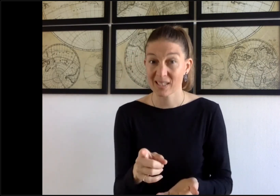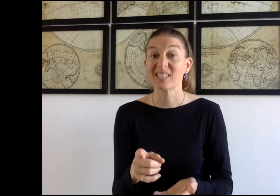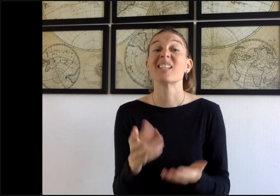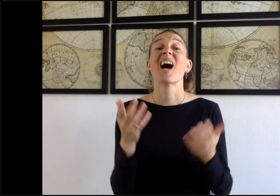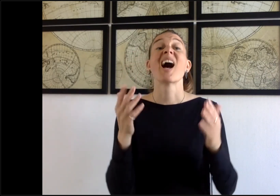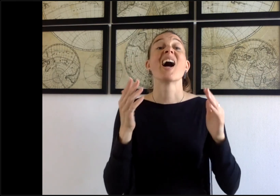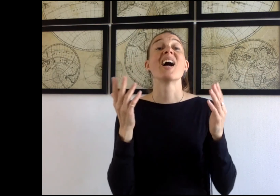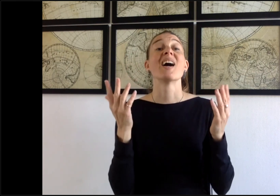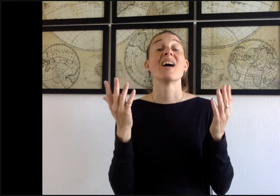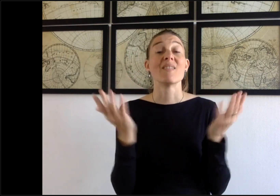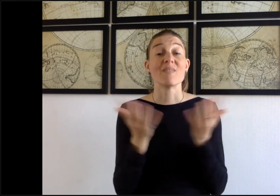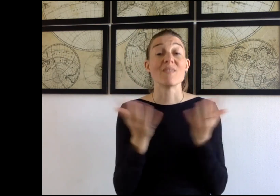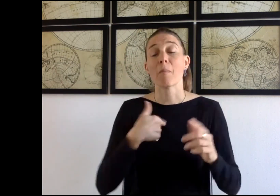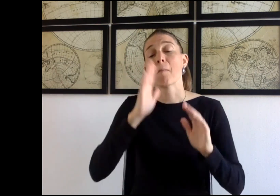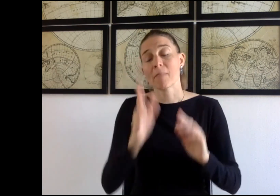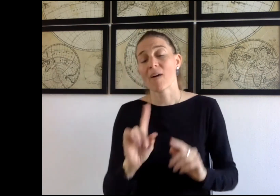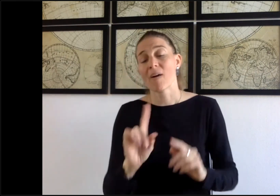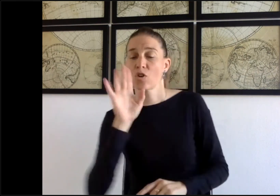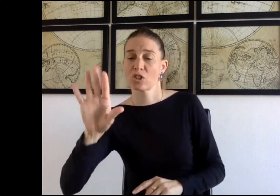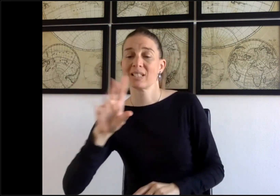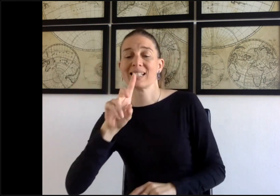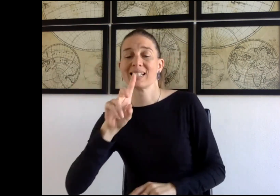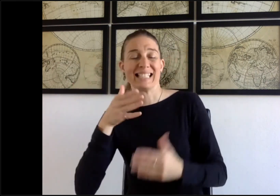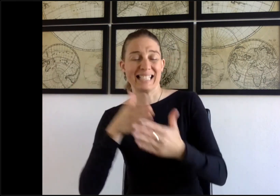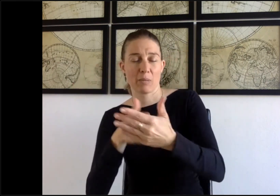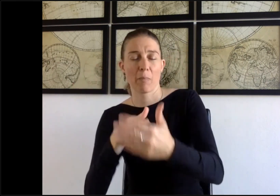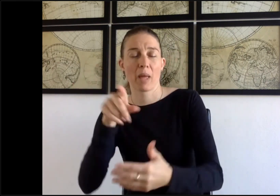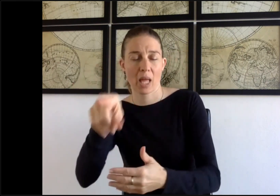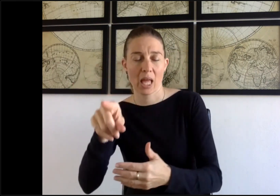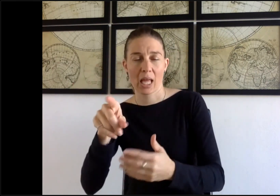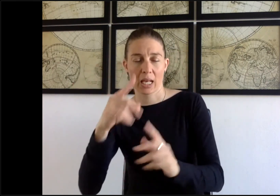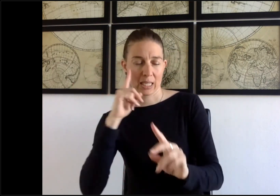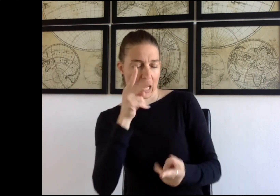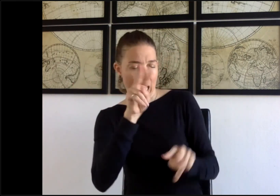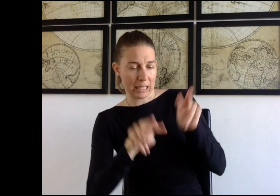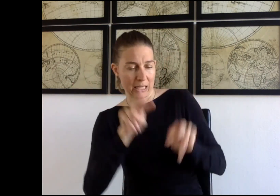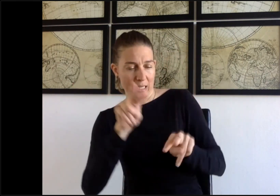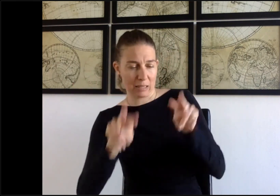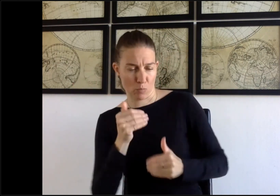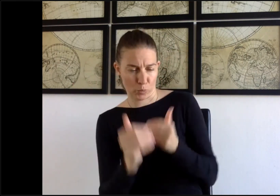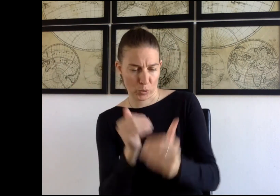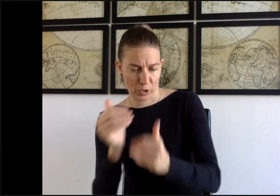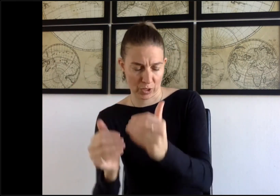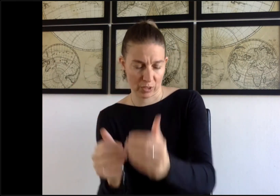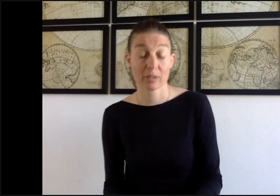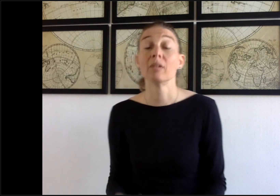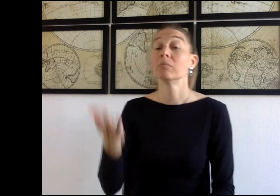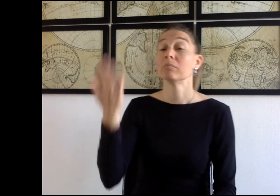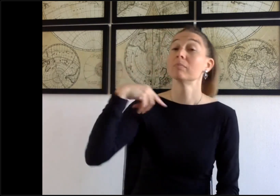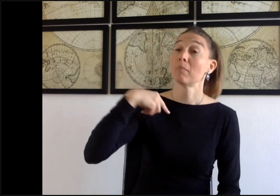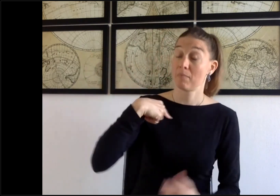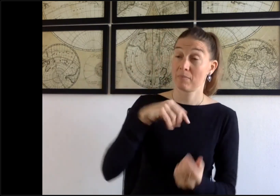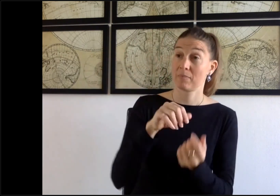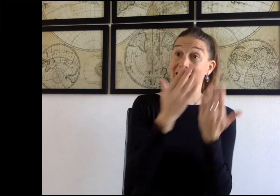the disability assessment process. Now, I started my studies in 2007 autumn,